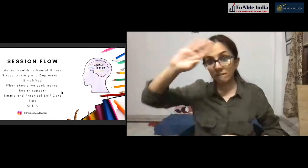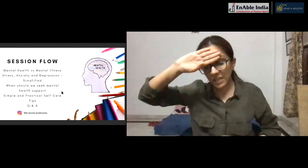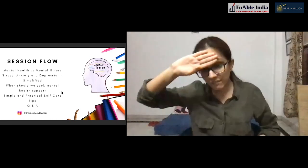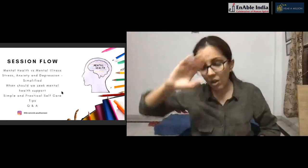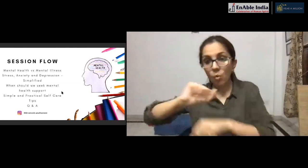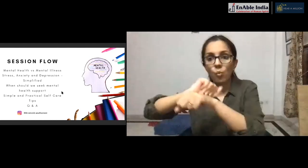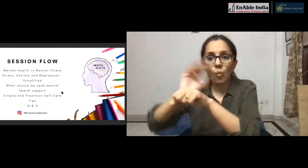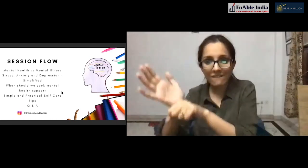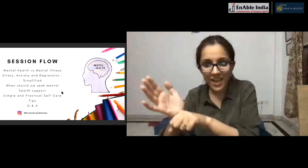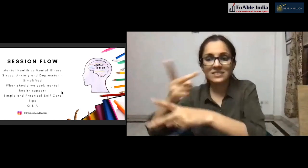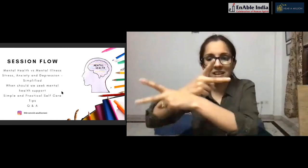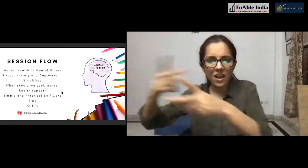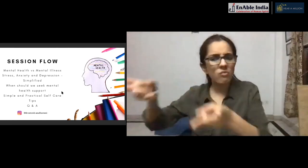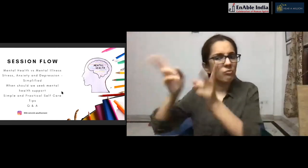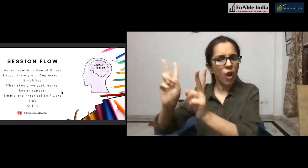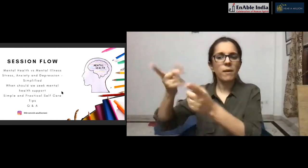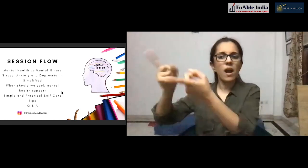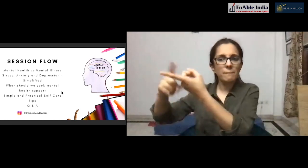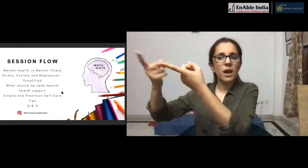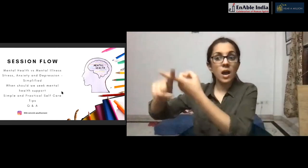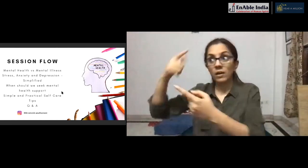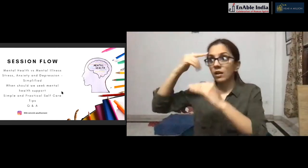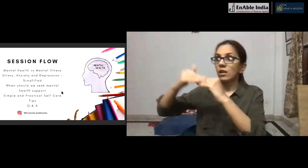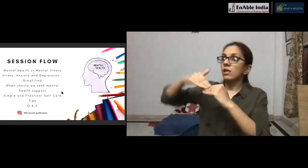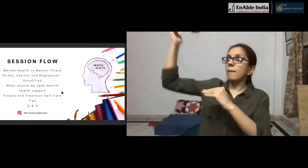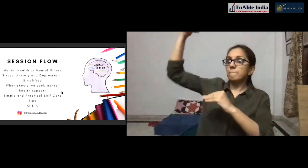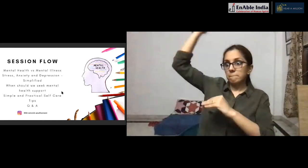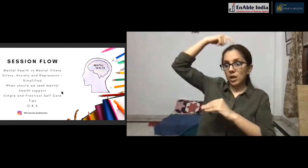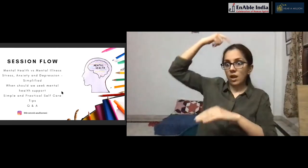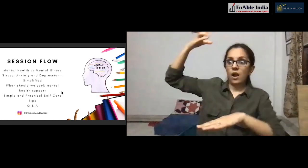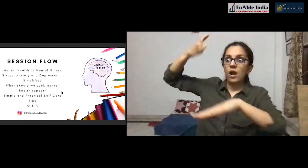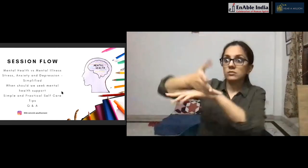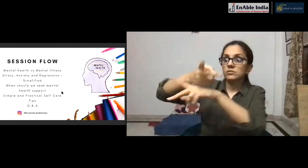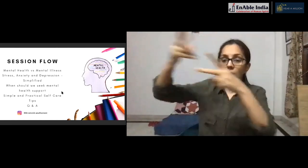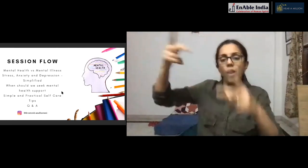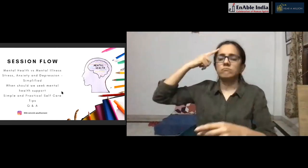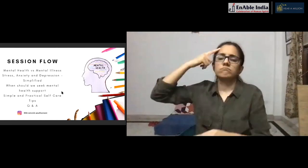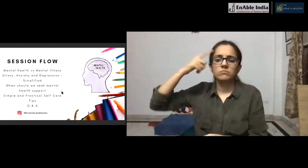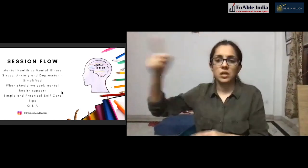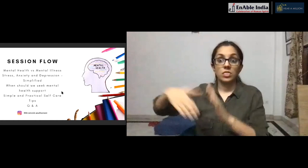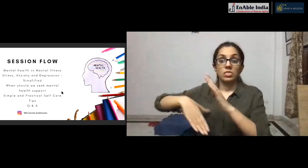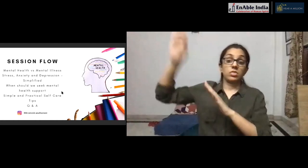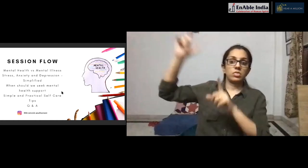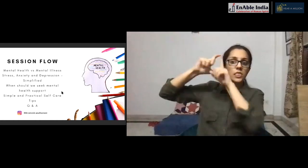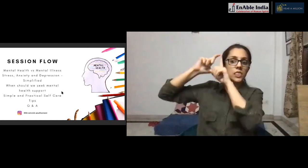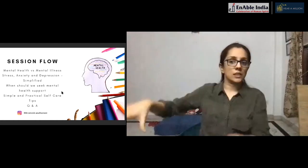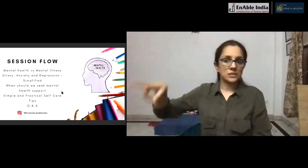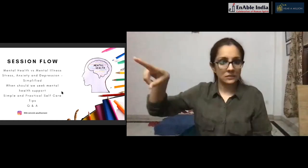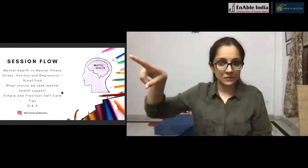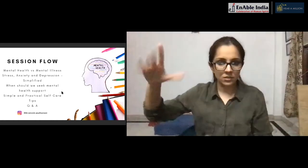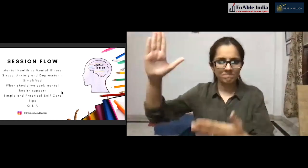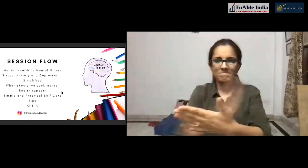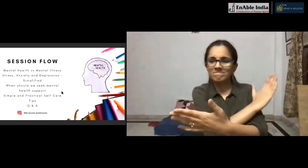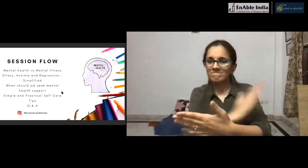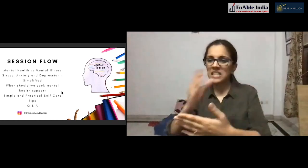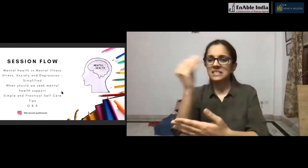and then extreme, if I was to talk about, then brain infection or something. It's extreme. Like, there's a spectrum. So when